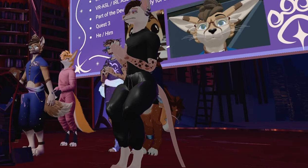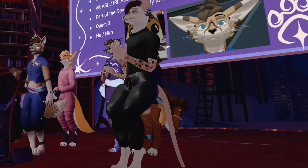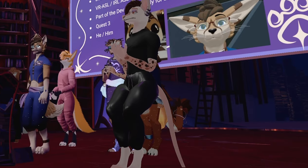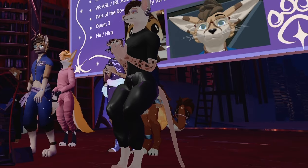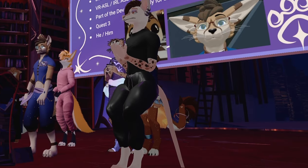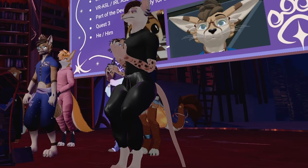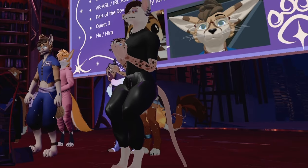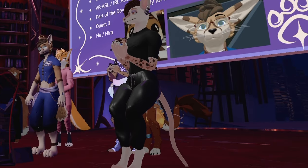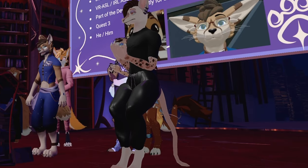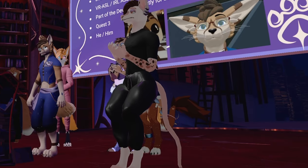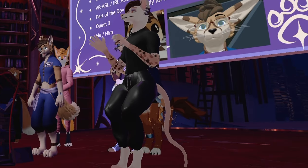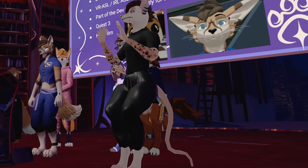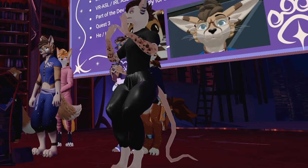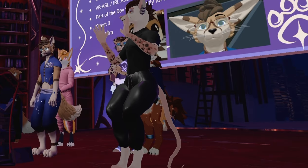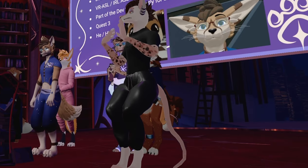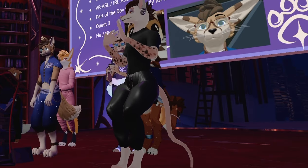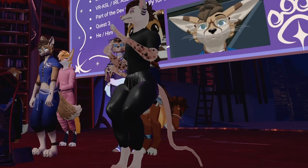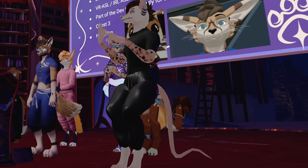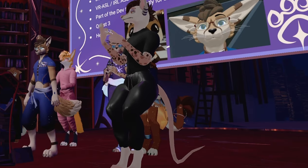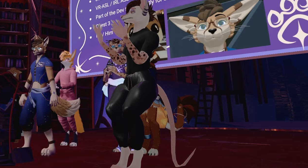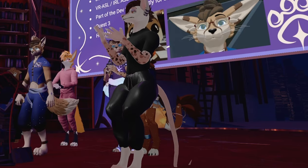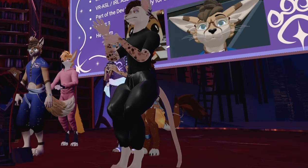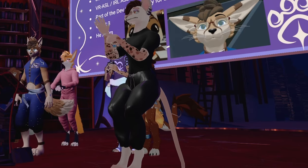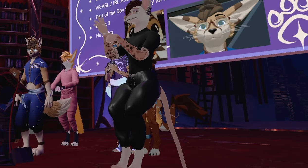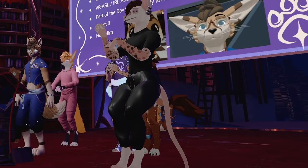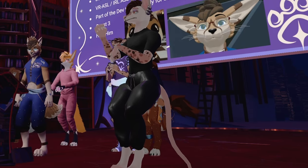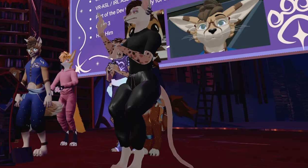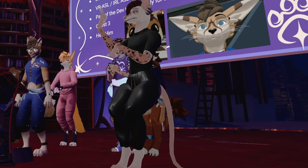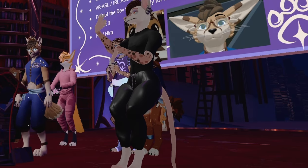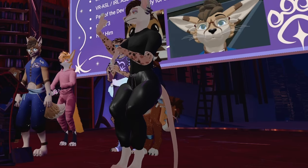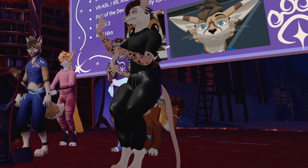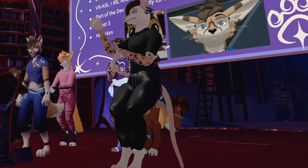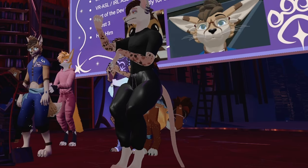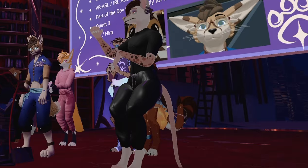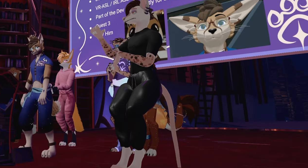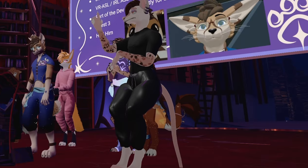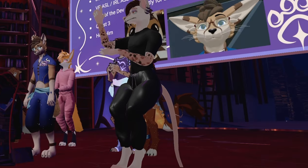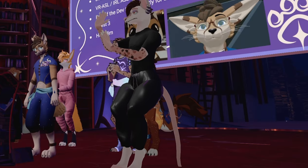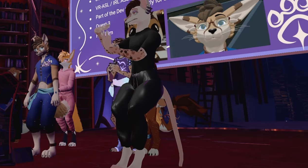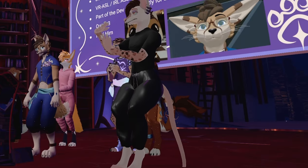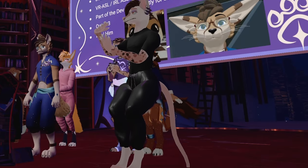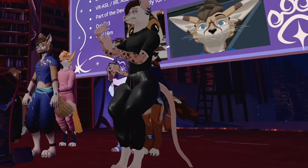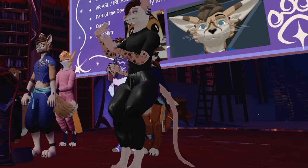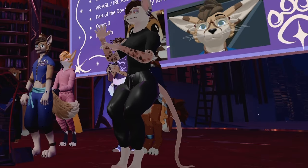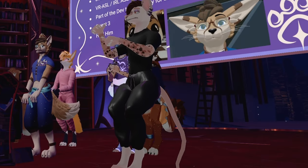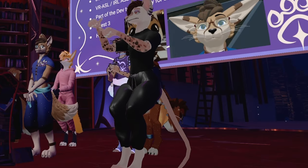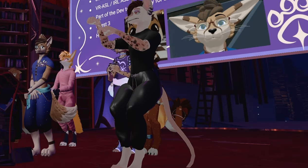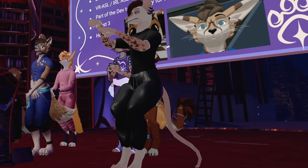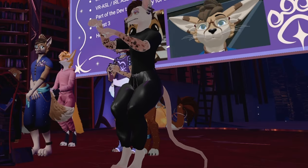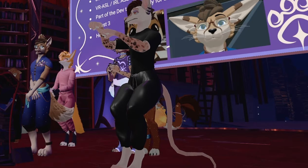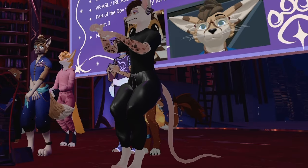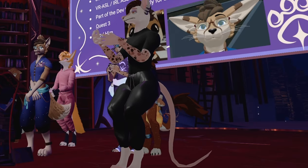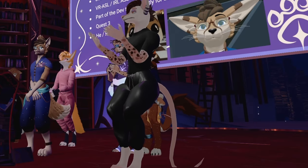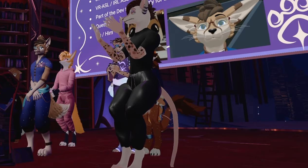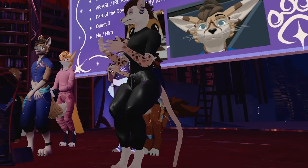Hello, my name is Borksal. I am in the US. I use Quest 3. I am currently in